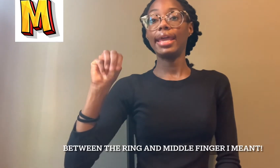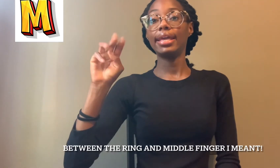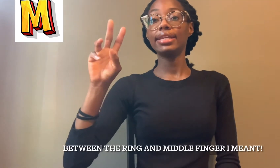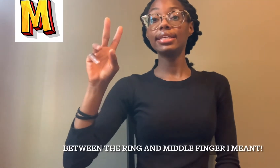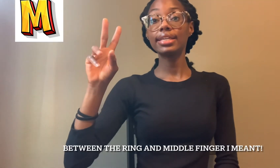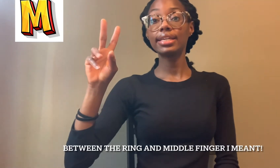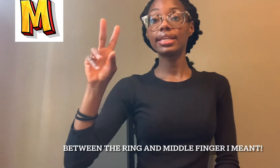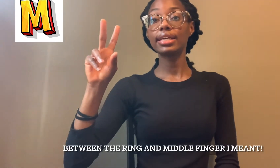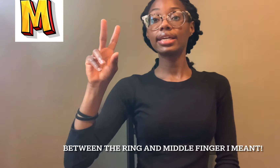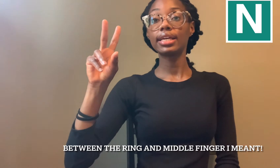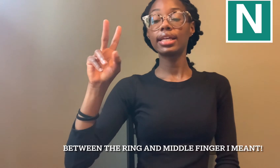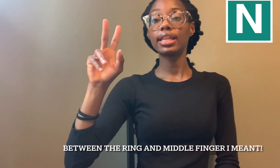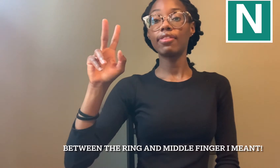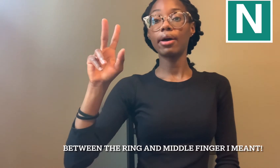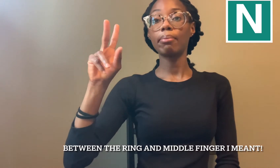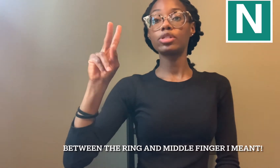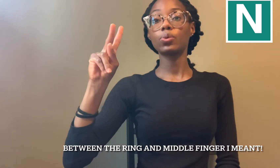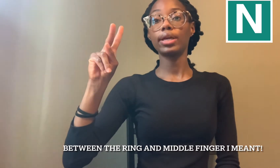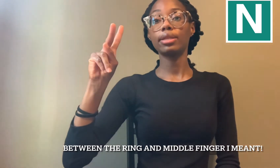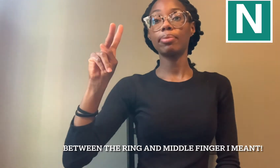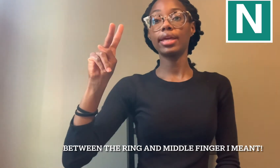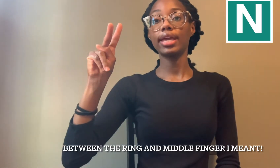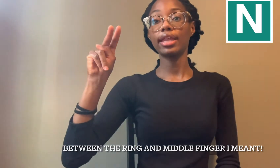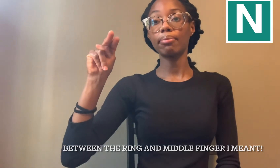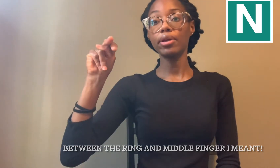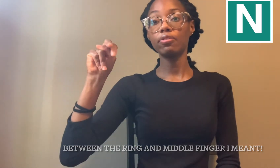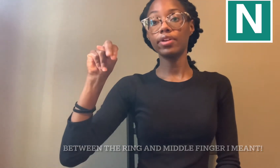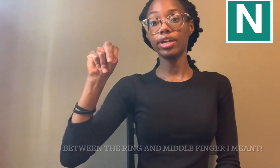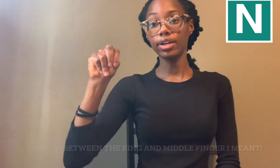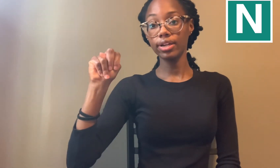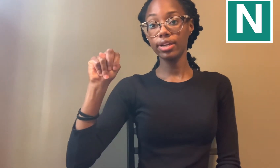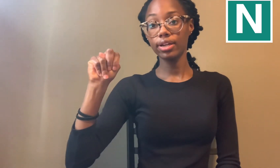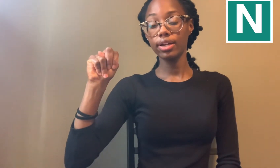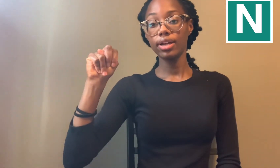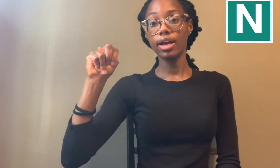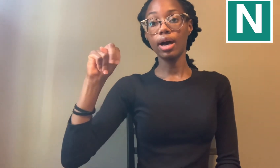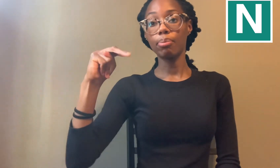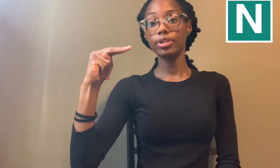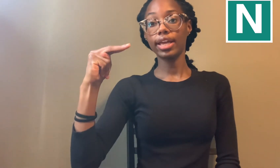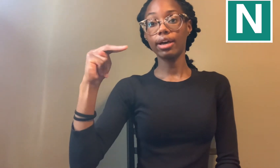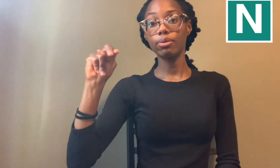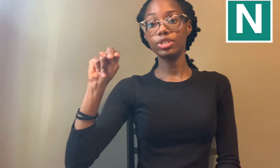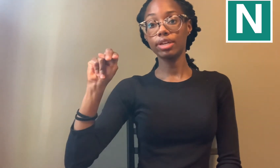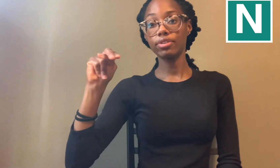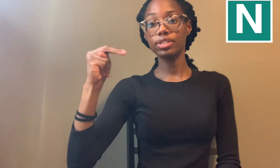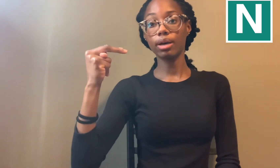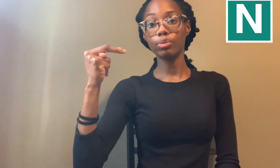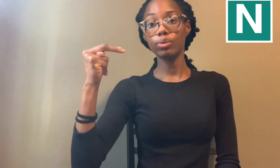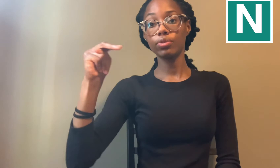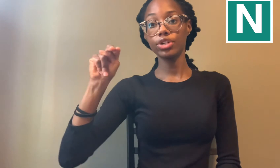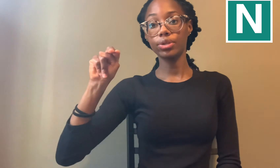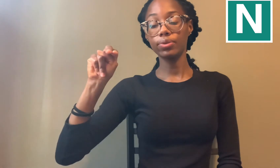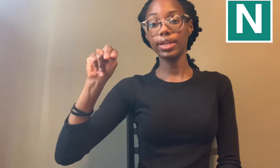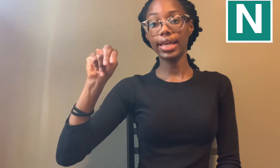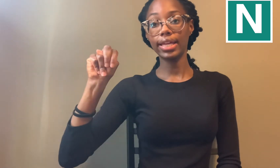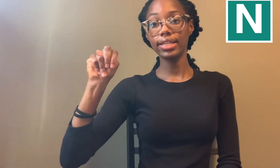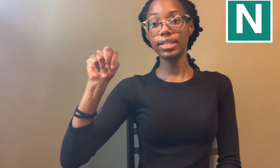N, thumb between the pinky and the middle finger, up or down, whichever is comfortable for you. N.